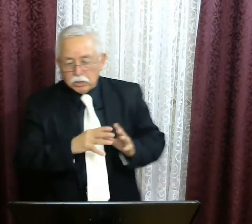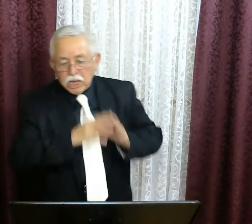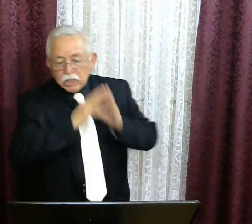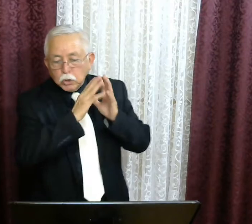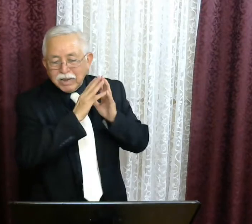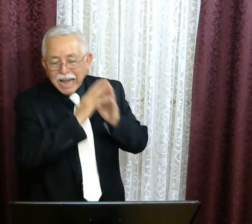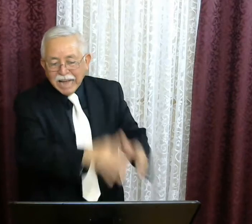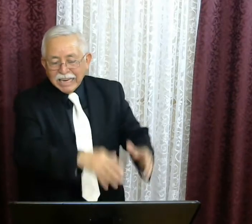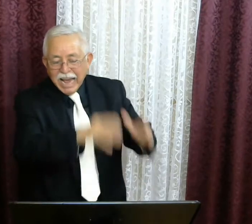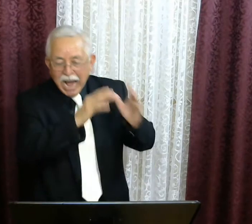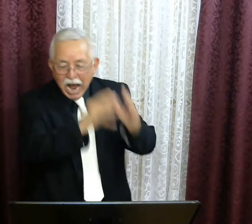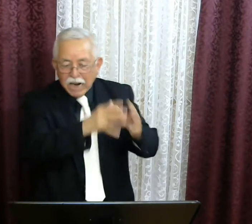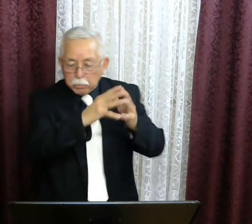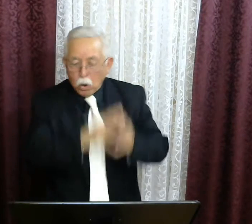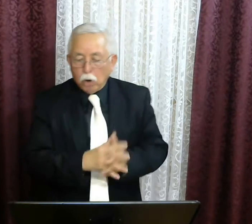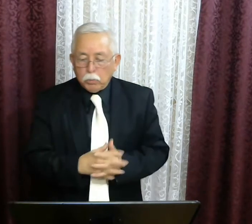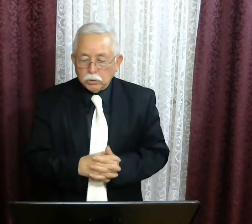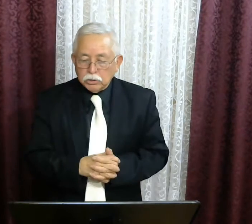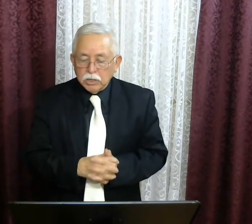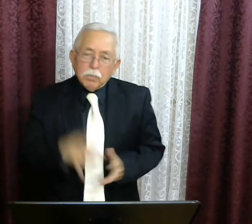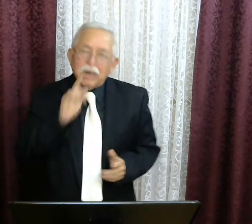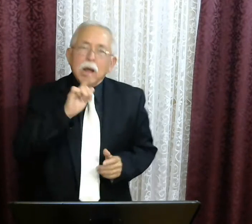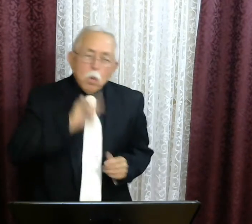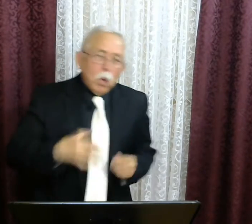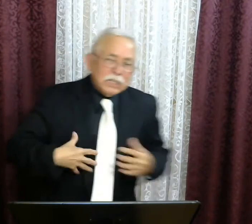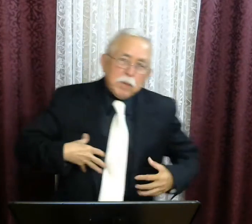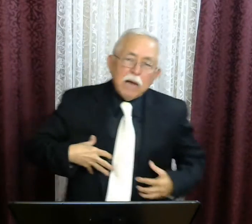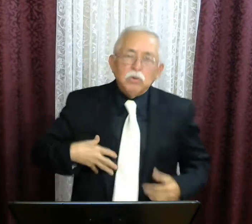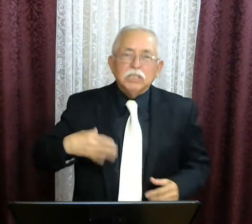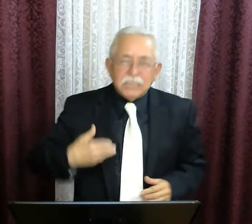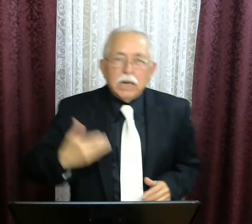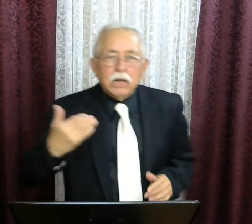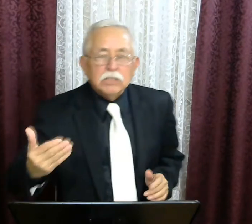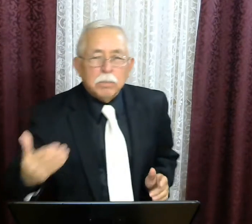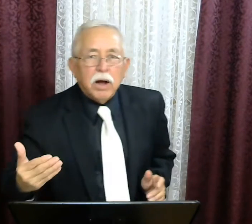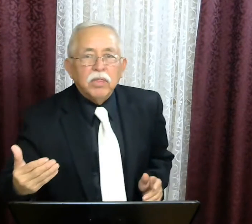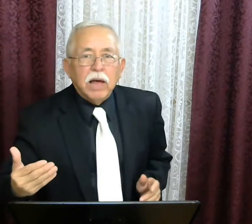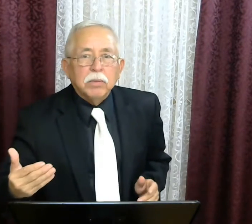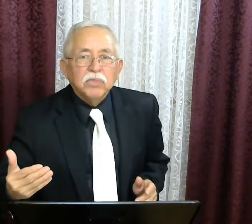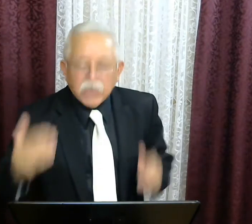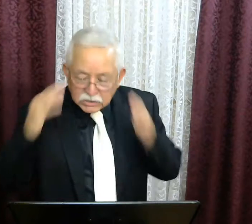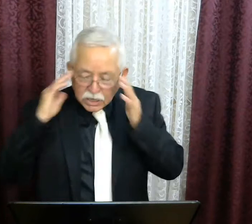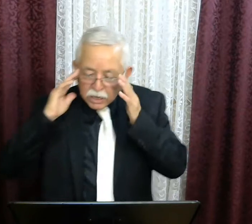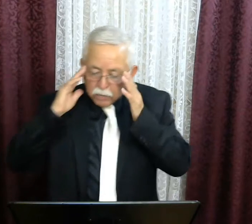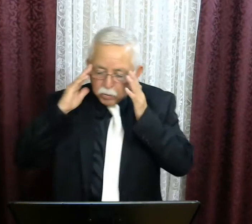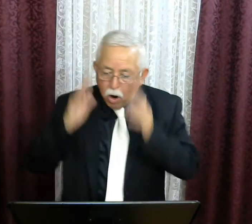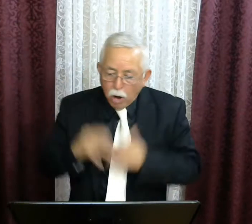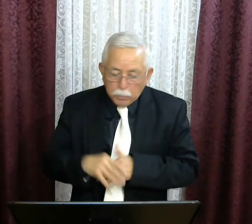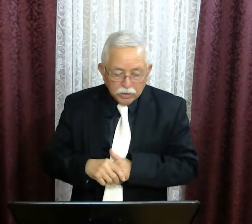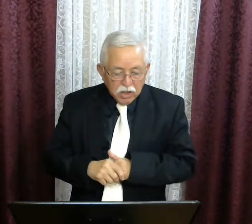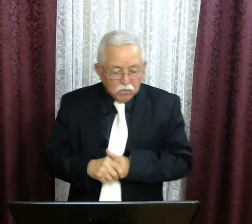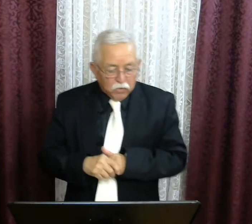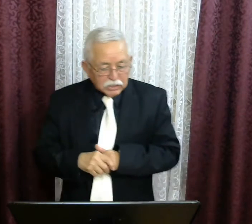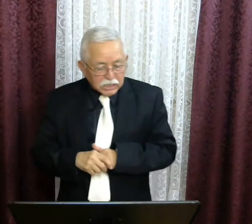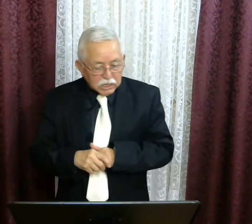to God's higher purpose. But what the Bible is telling us about that, my friends, if we open 1